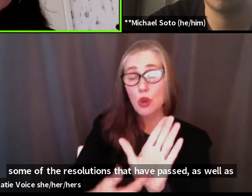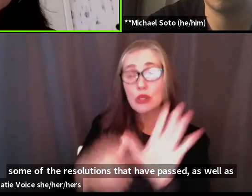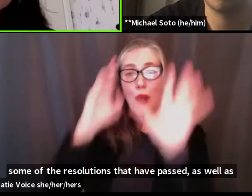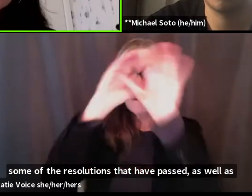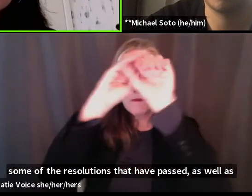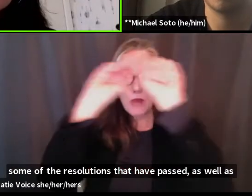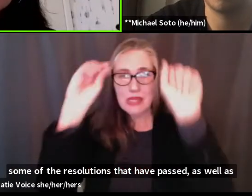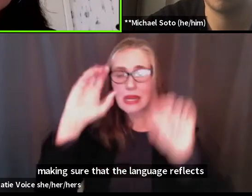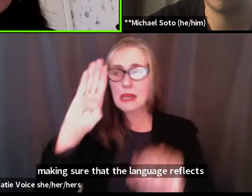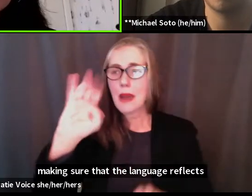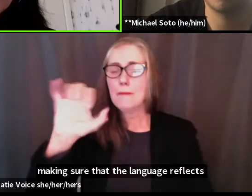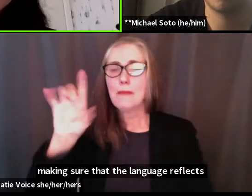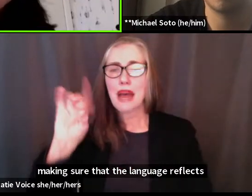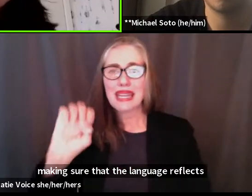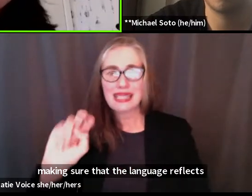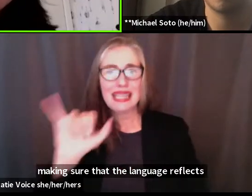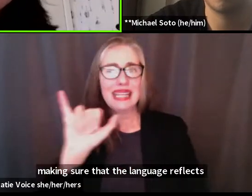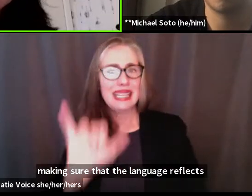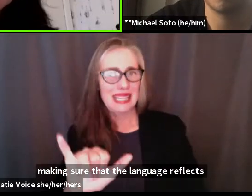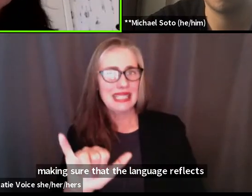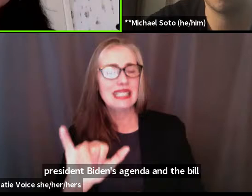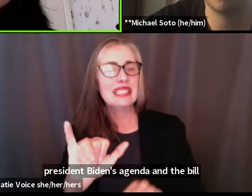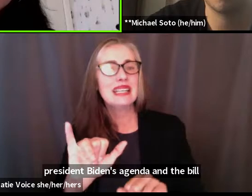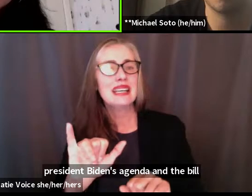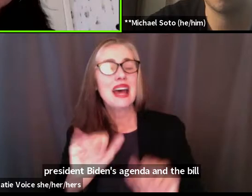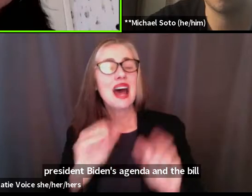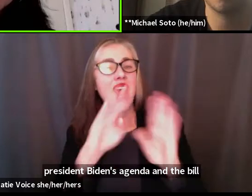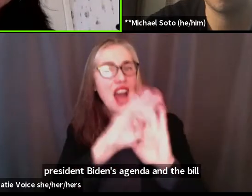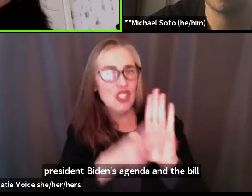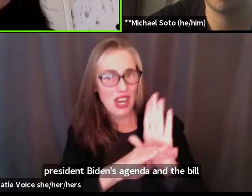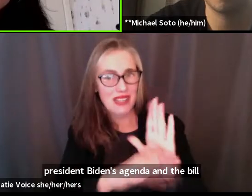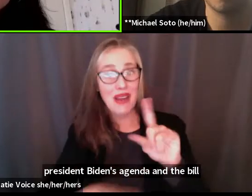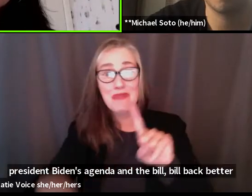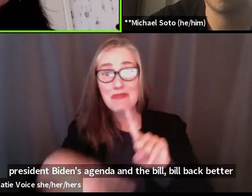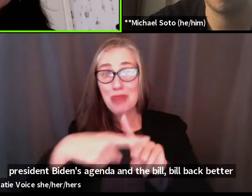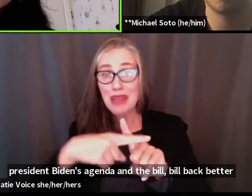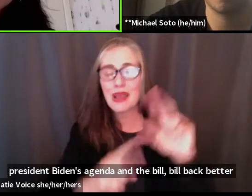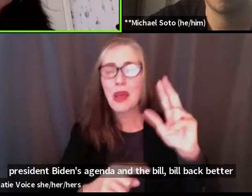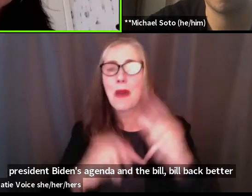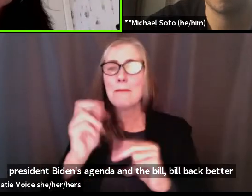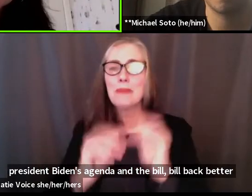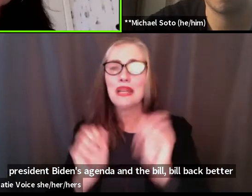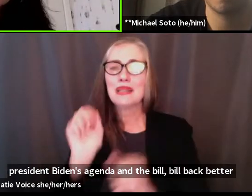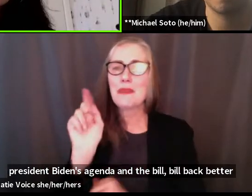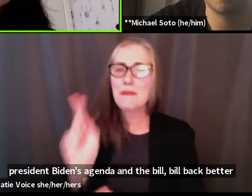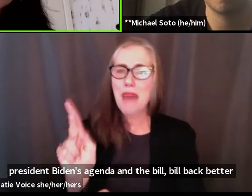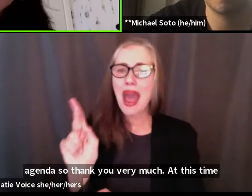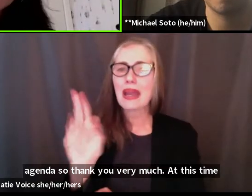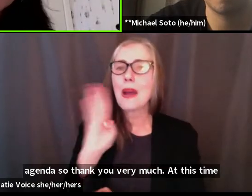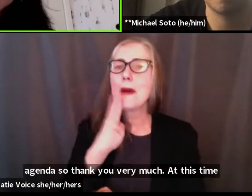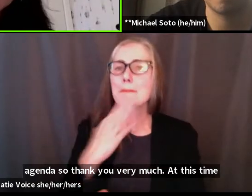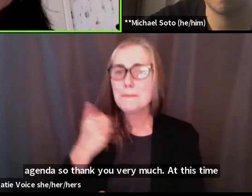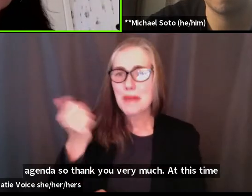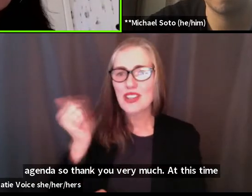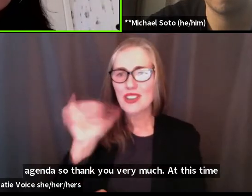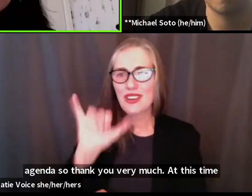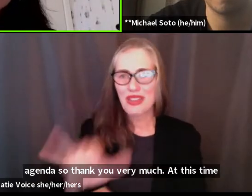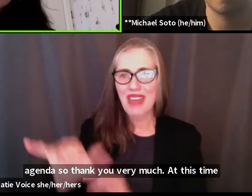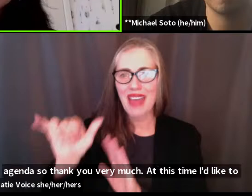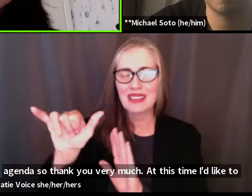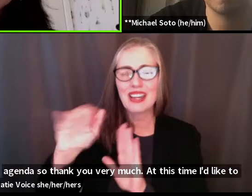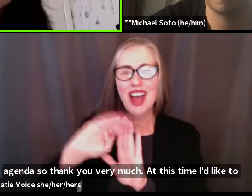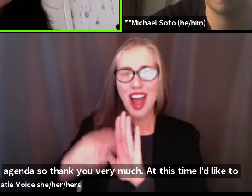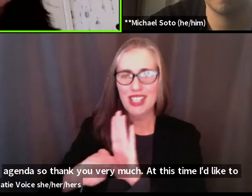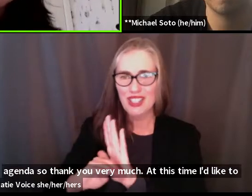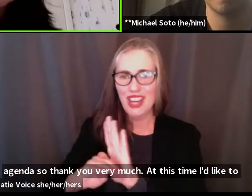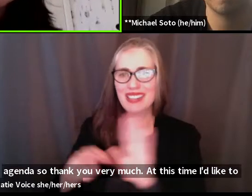agenda and the Build Back Better agenda. So thank you very much. At this time, I'd like to move to adopt the